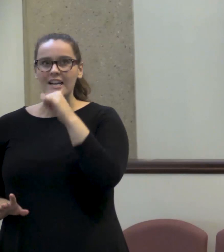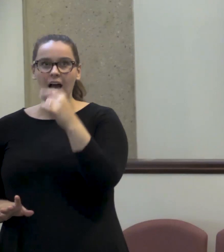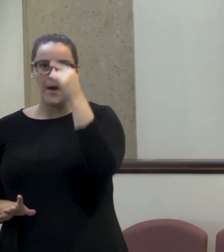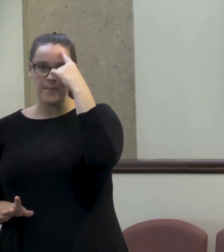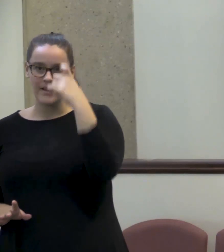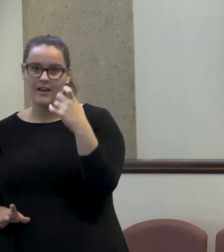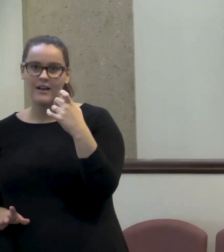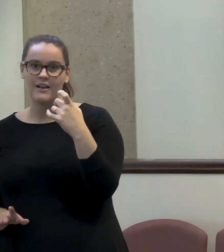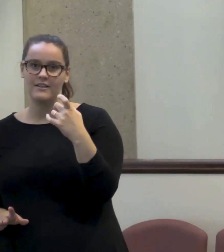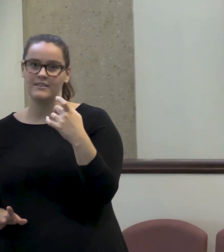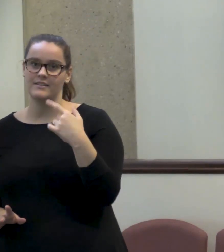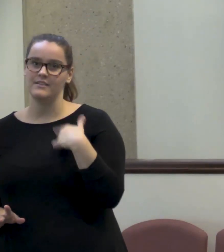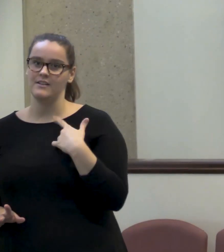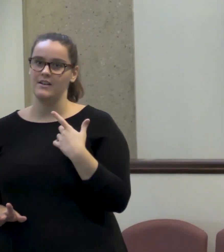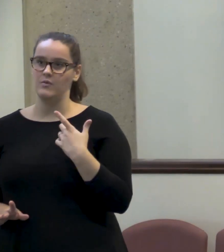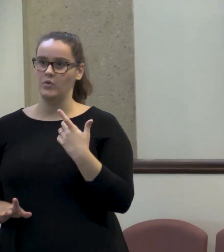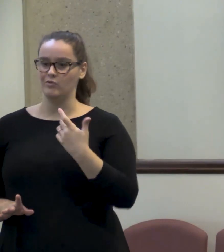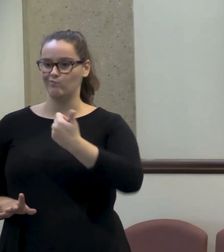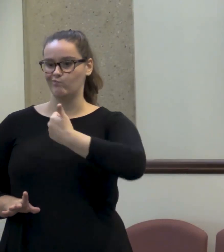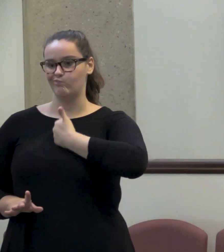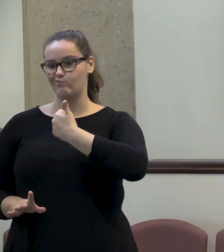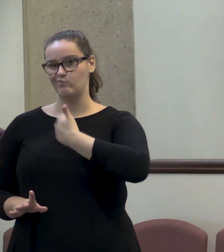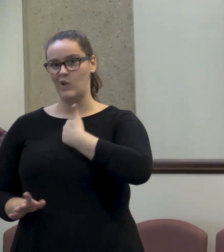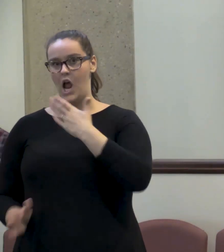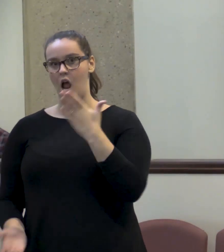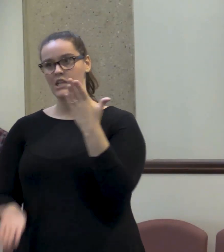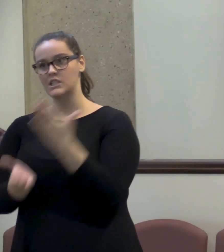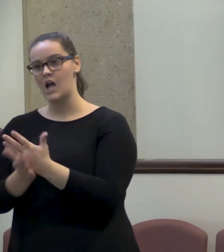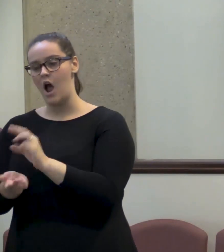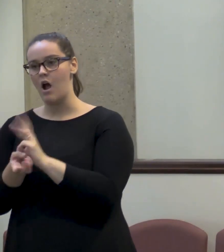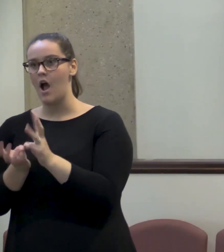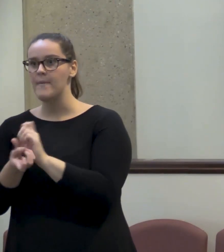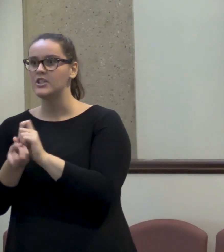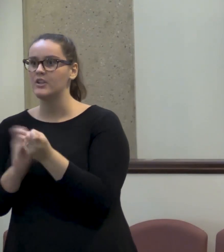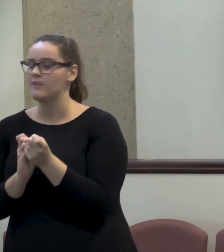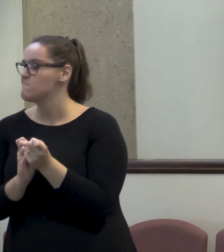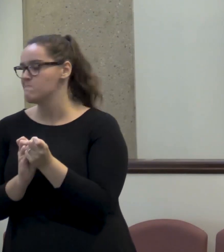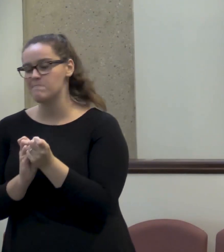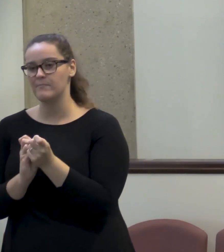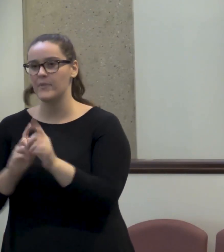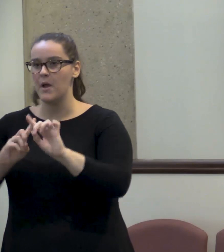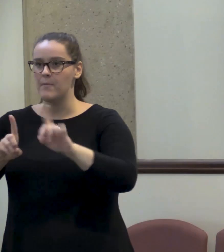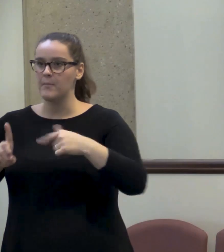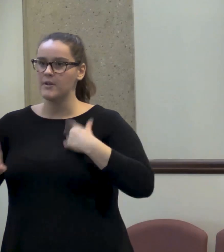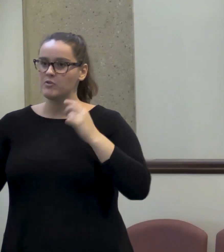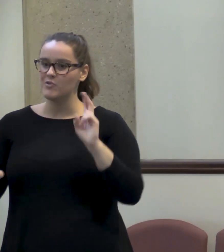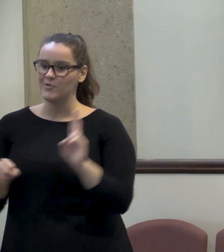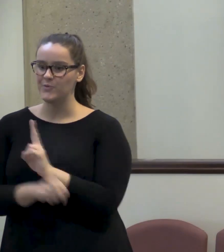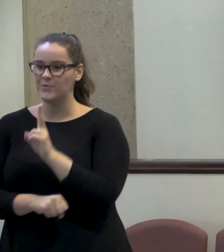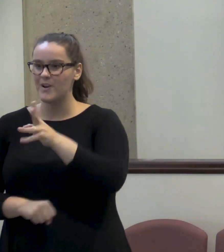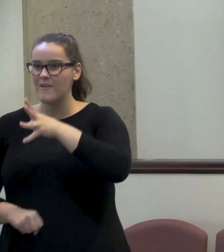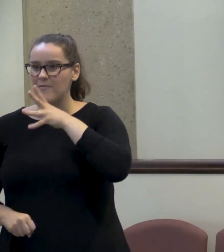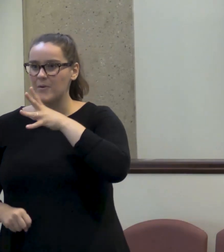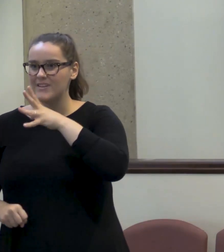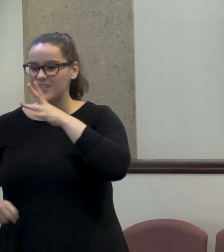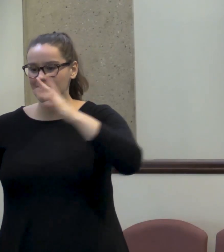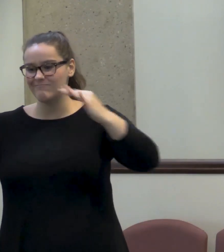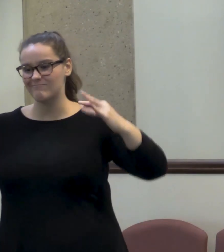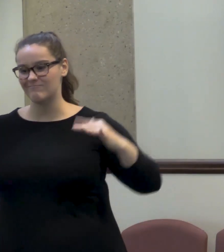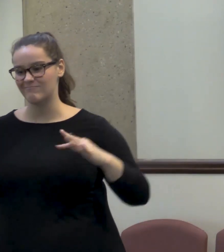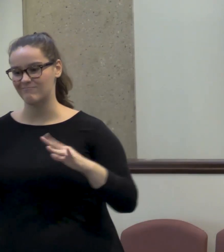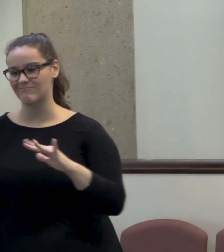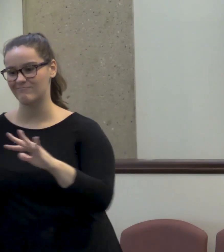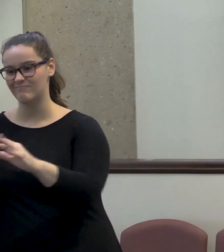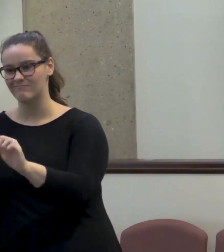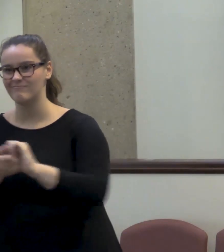Not because we're going to single-handedly stop climate change, but because we are using our voices to bring people together and